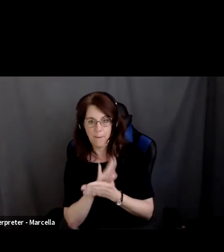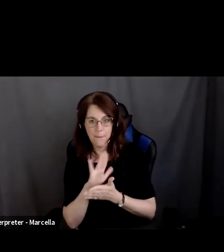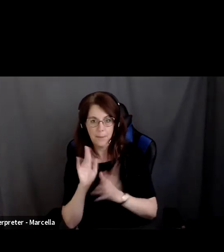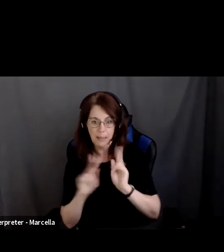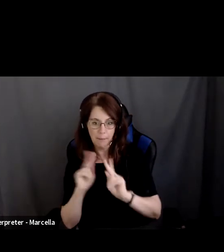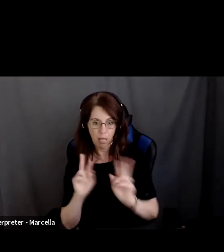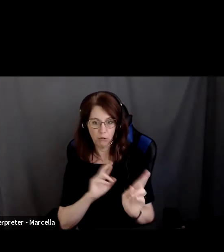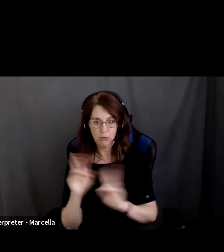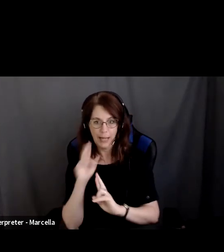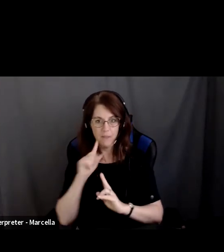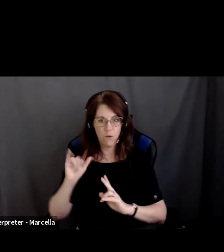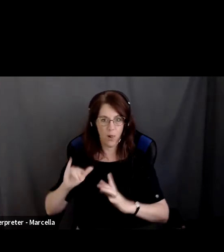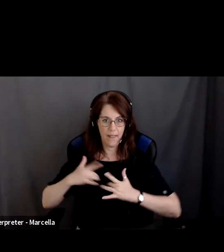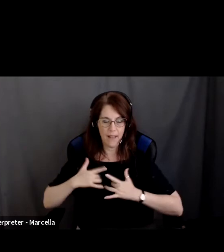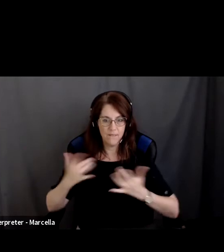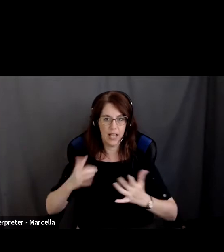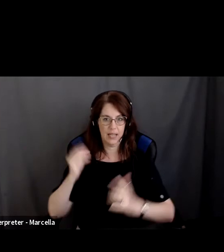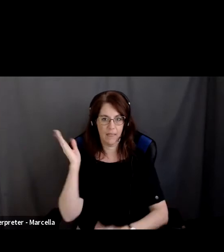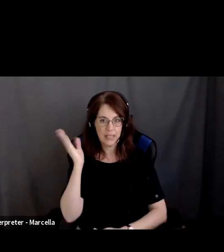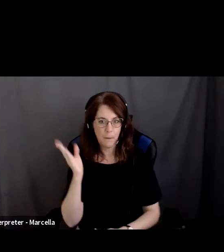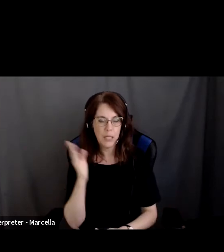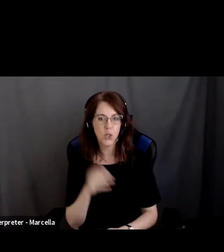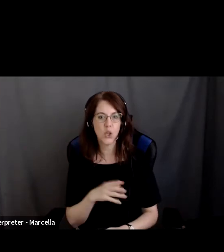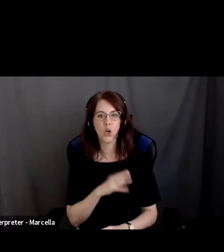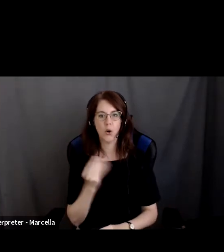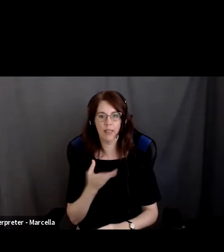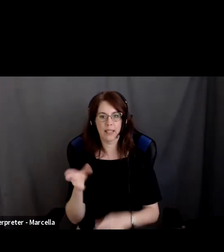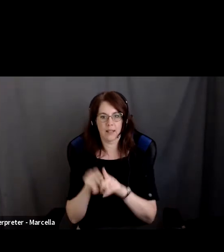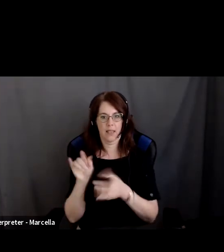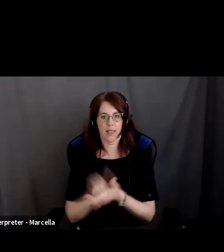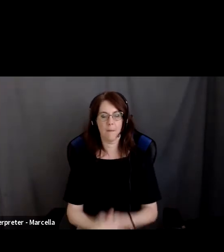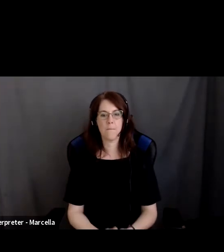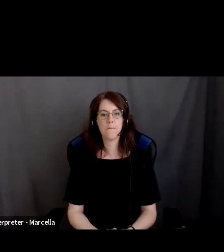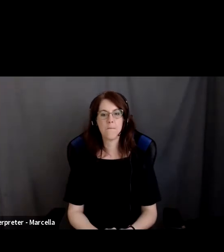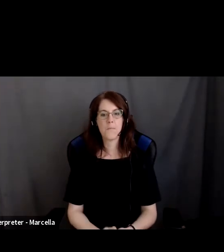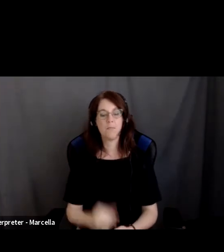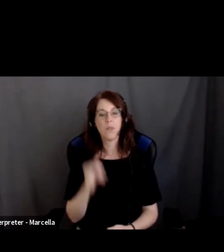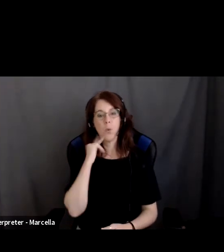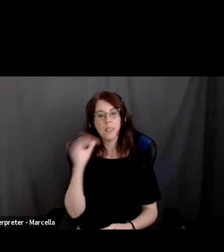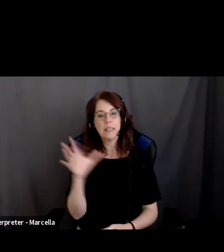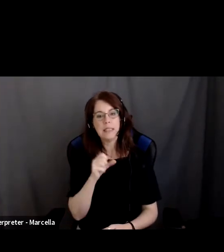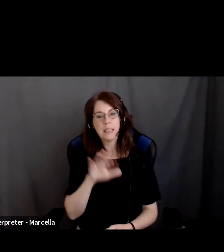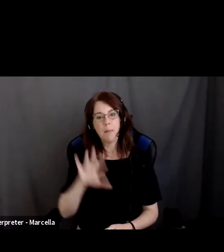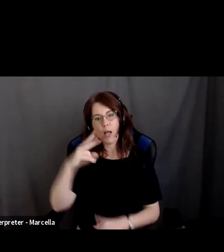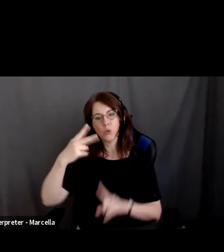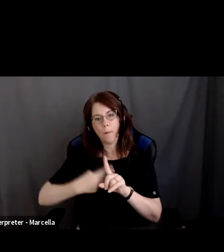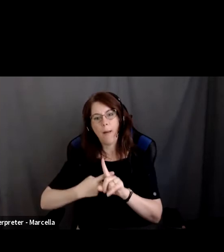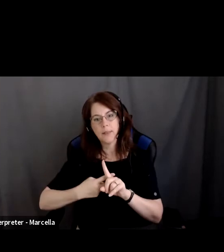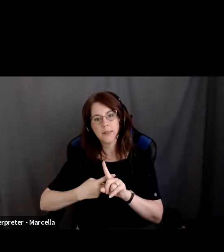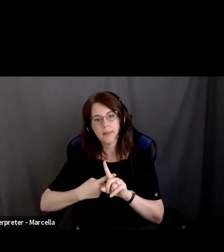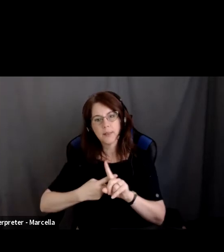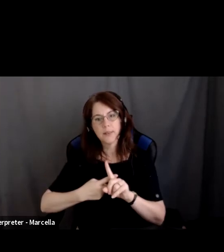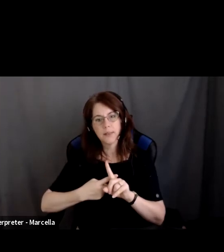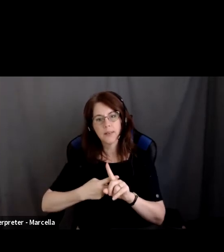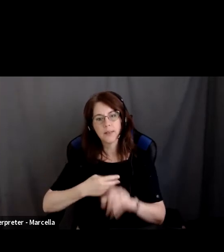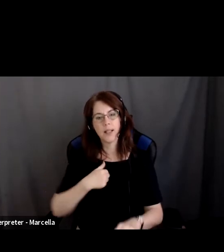ready for the events and the speakers and things like that. So it takes around like 2 months. I